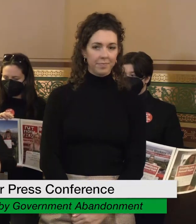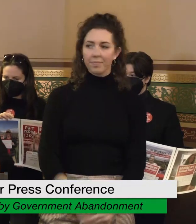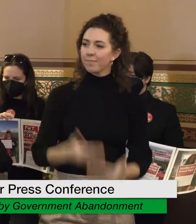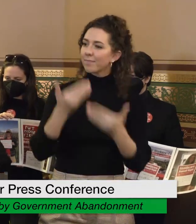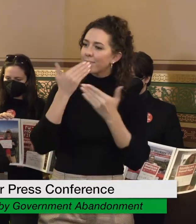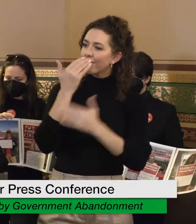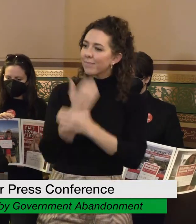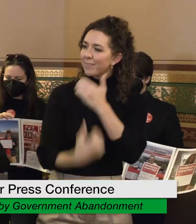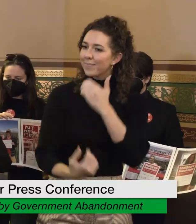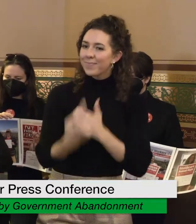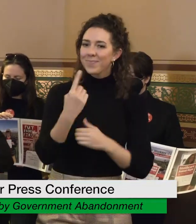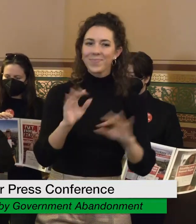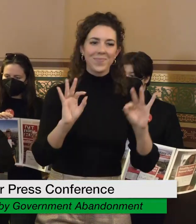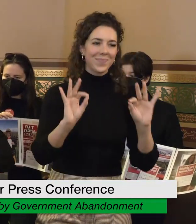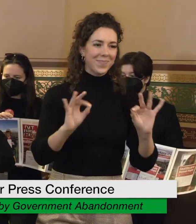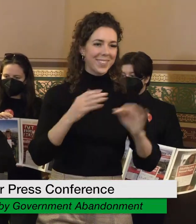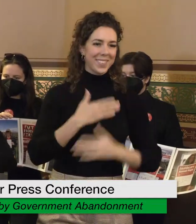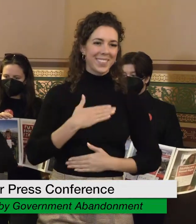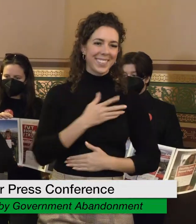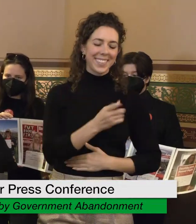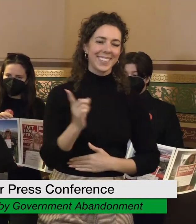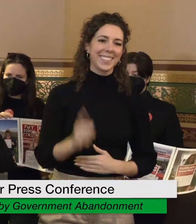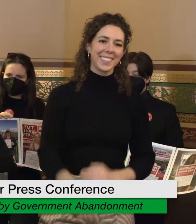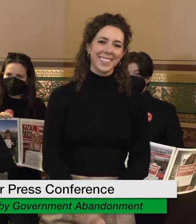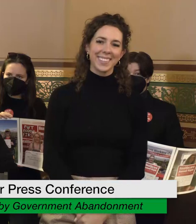Thank you, everyone. I really appreciate you.